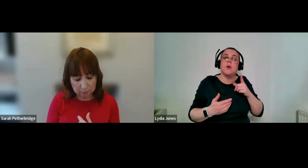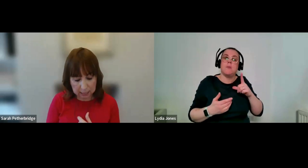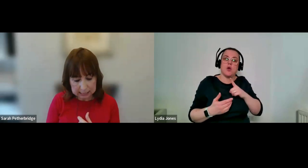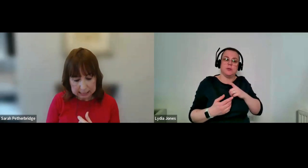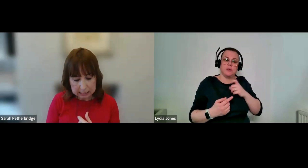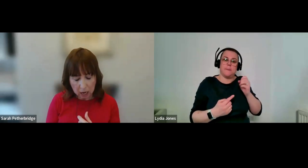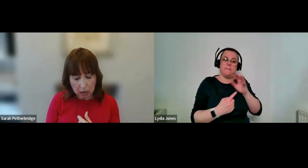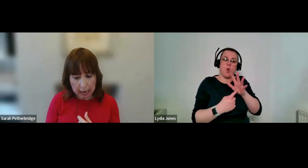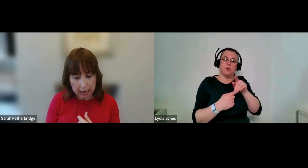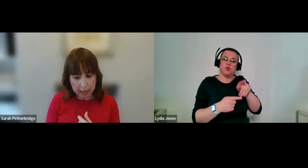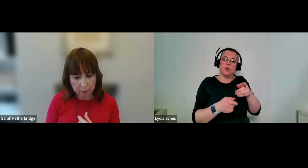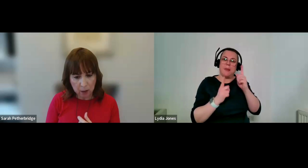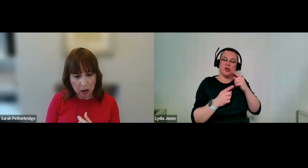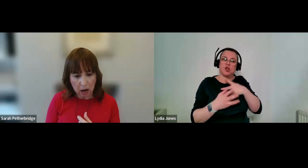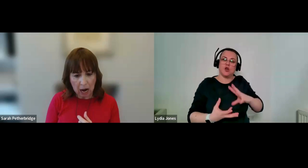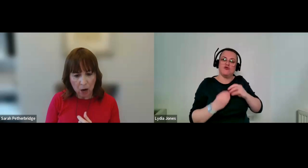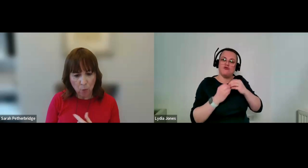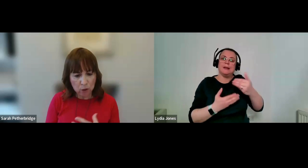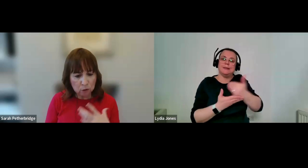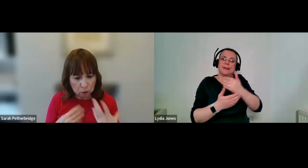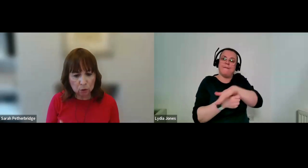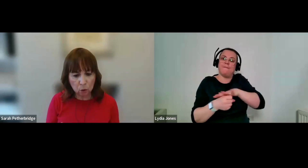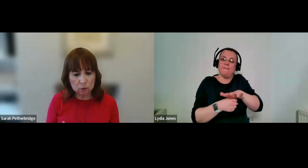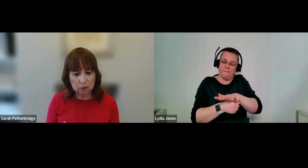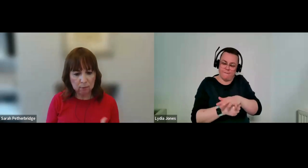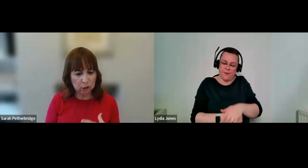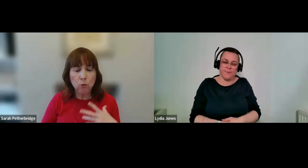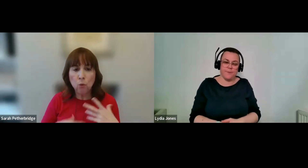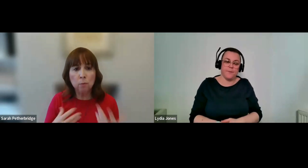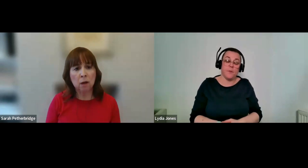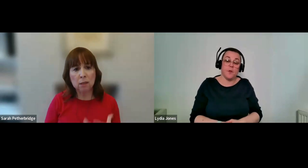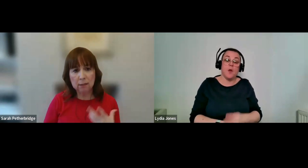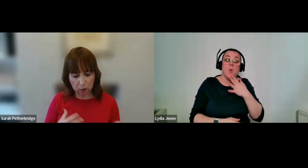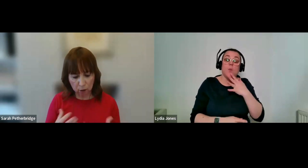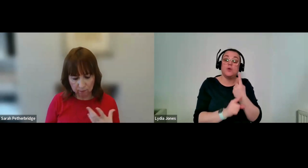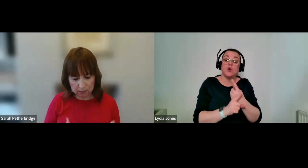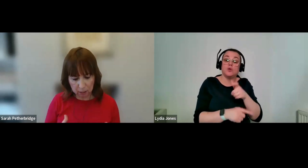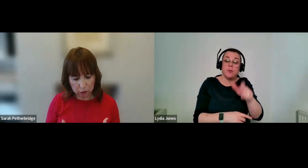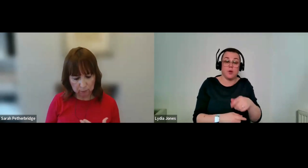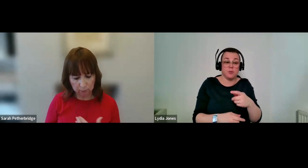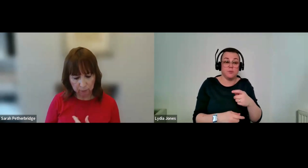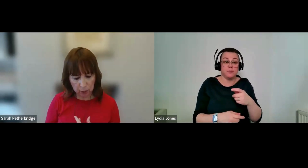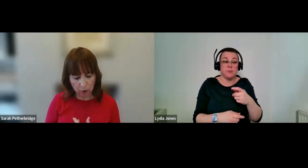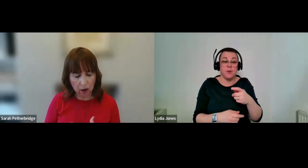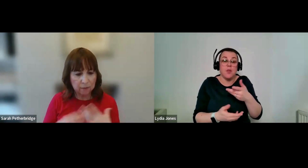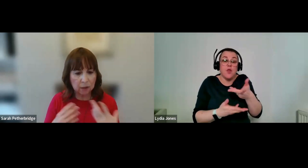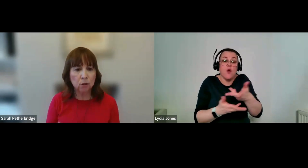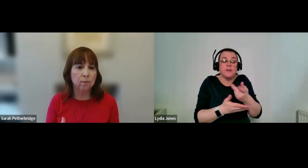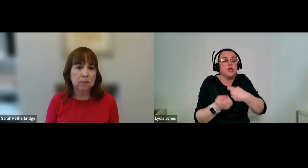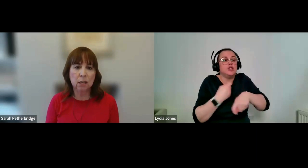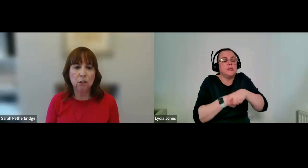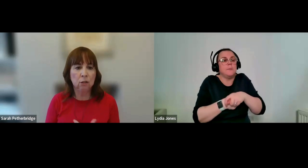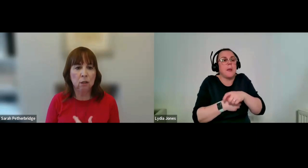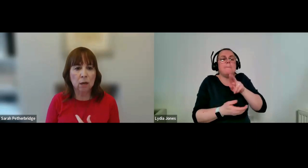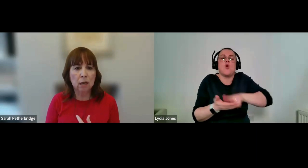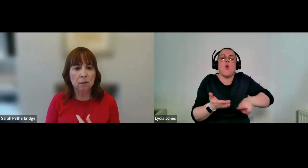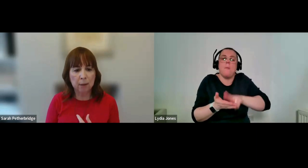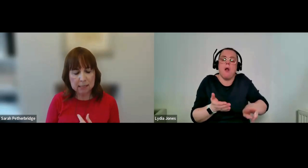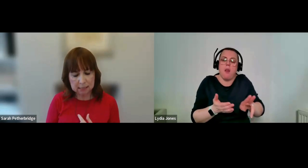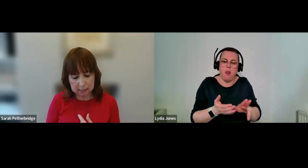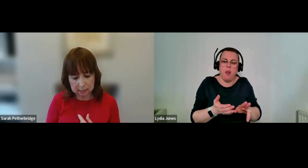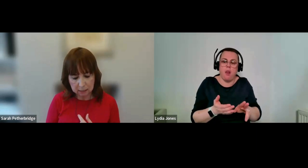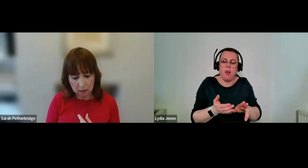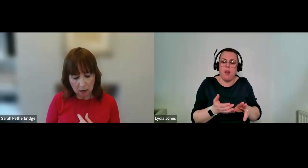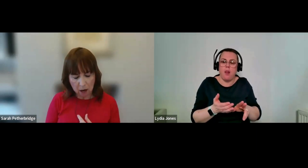that safe space. And when you do talk to them, just normalize that conversation. Have those conversations on a